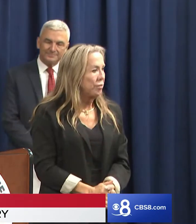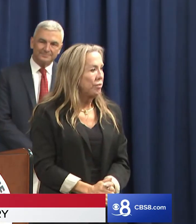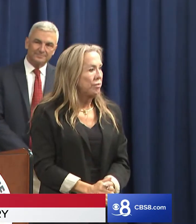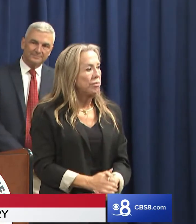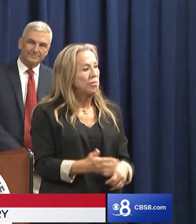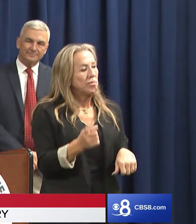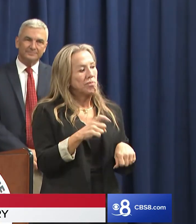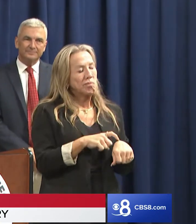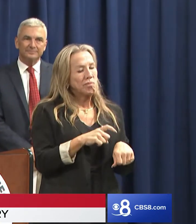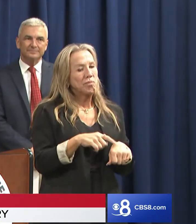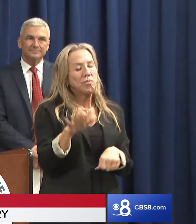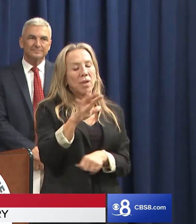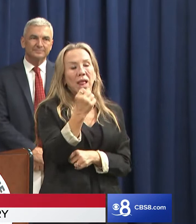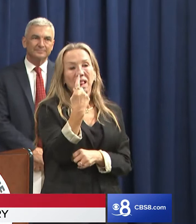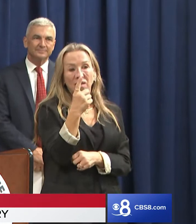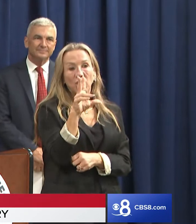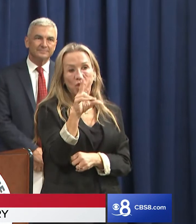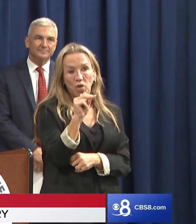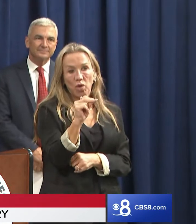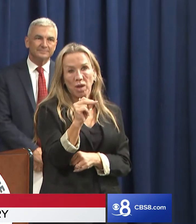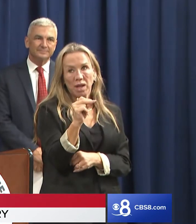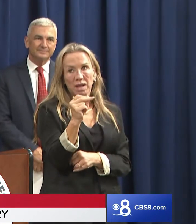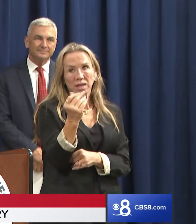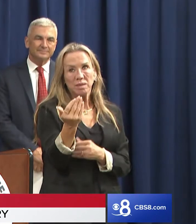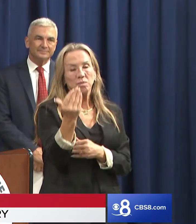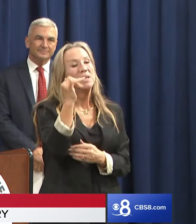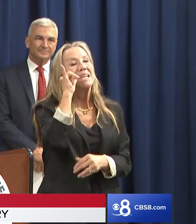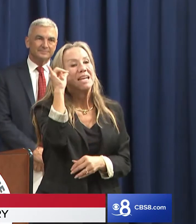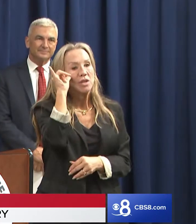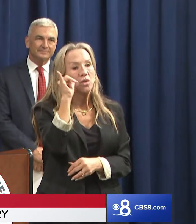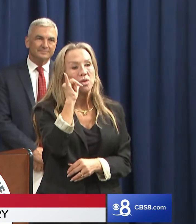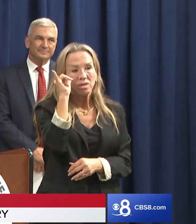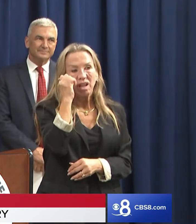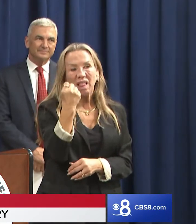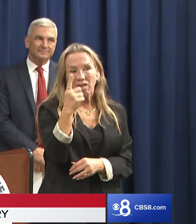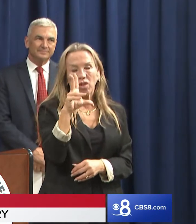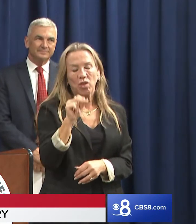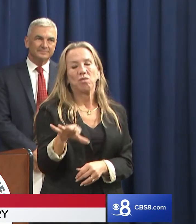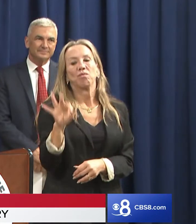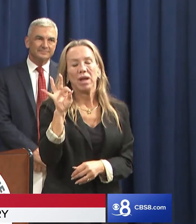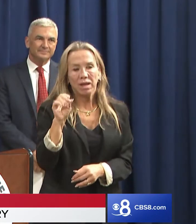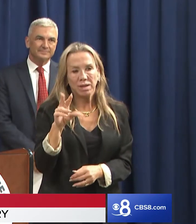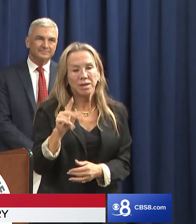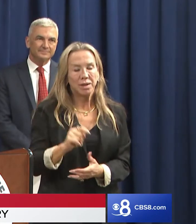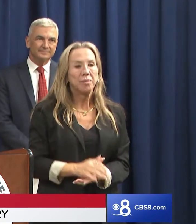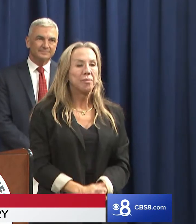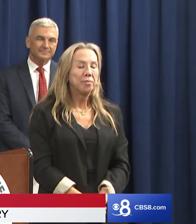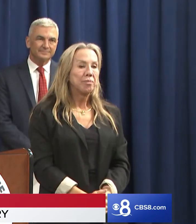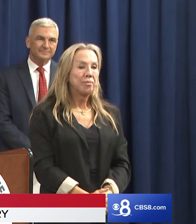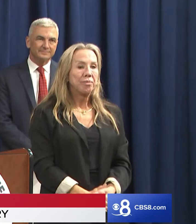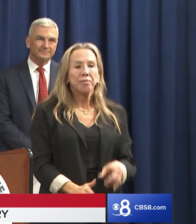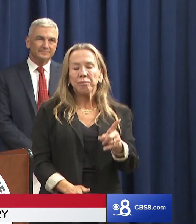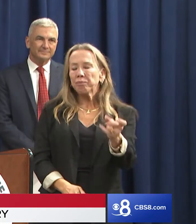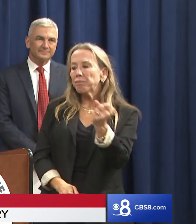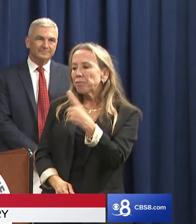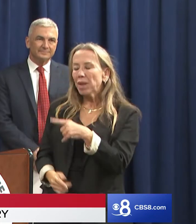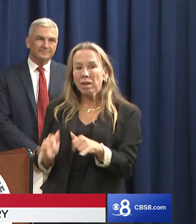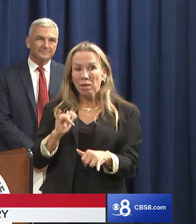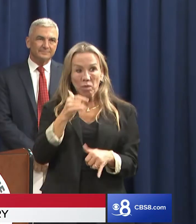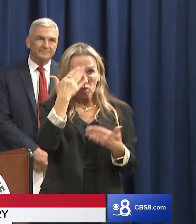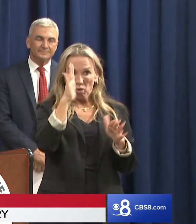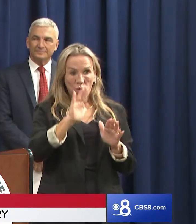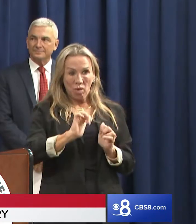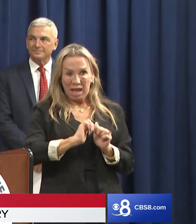Around 11:30 a.m. yesterday. Yesterday. And also, so we don't know what caused this,